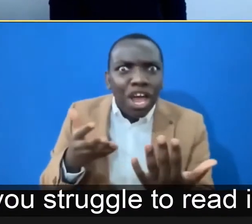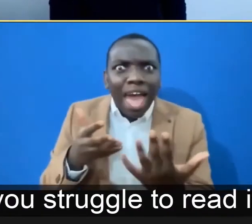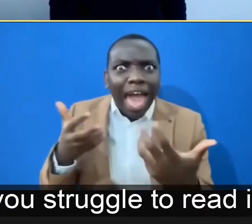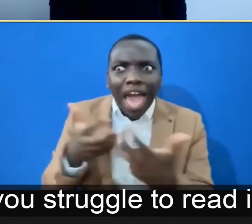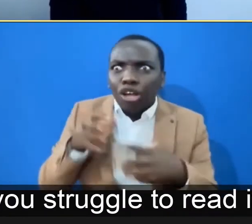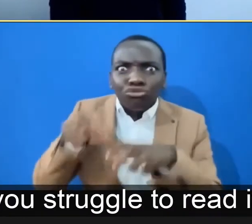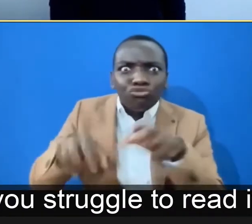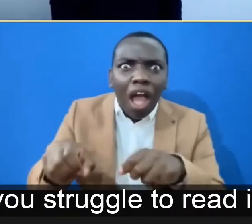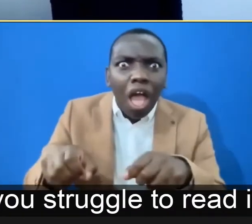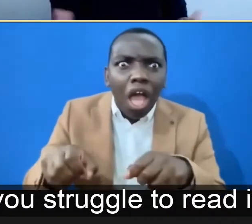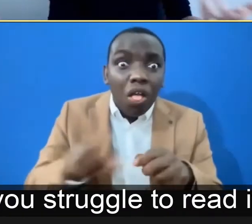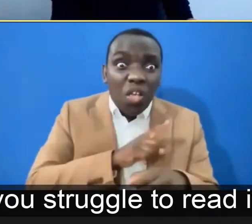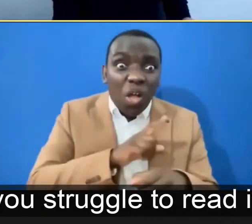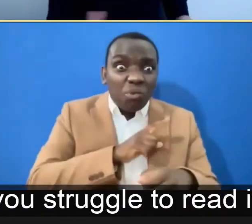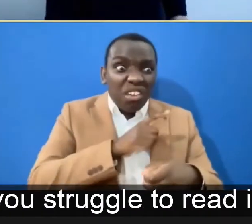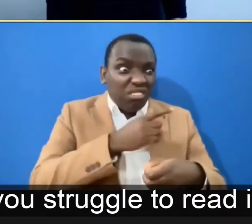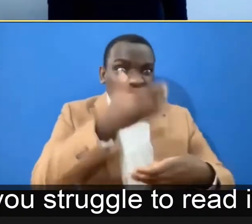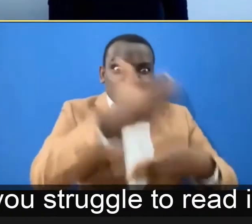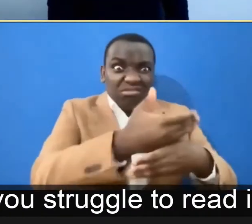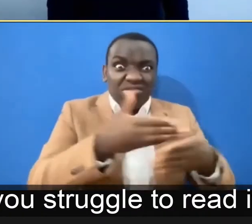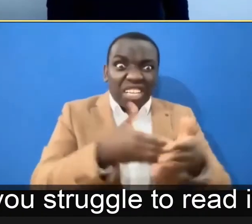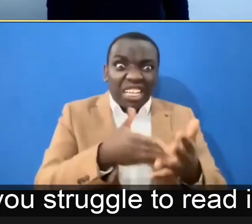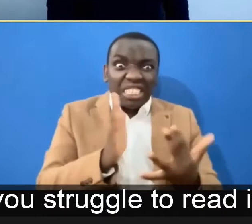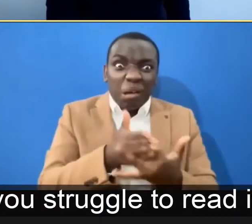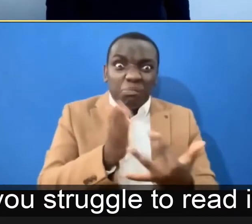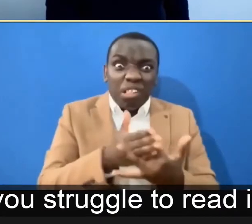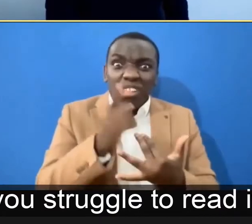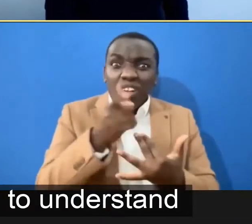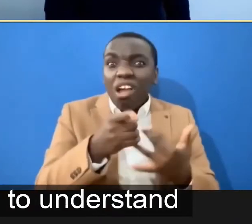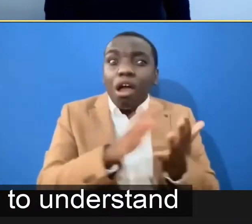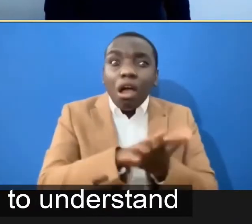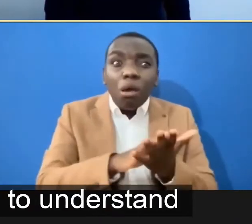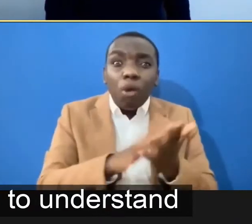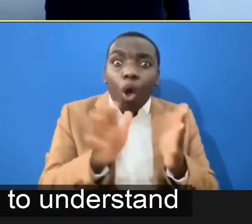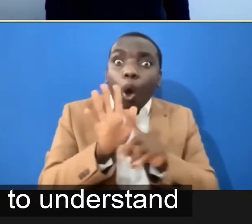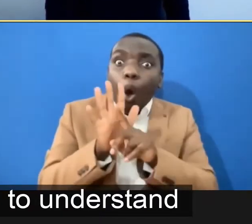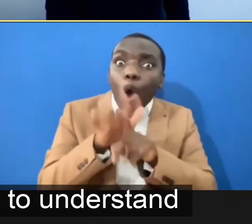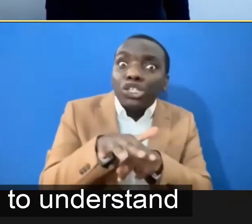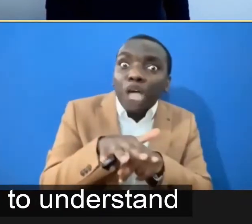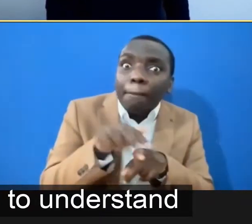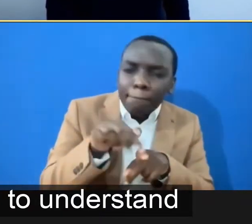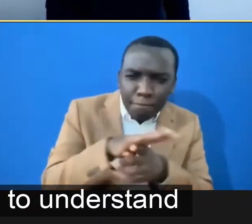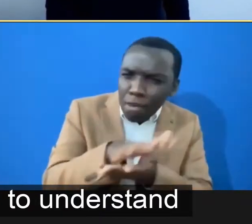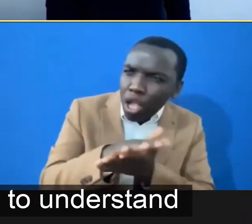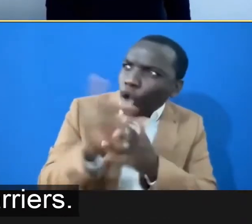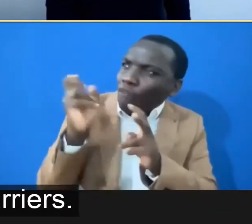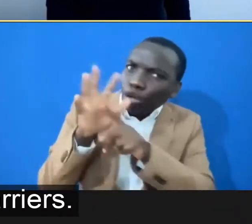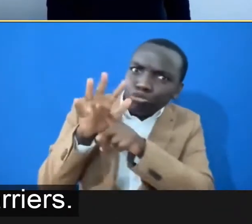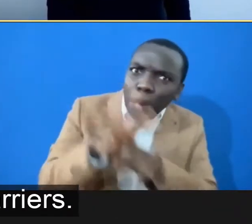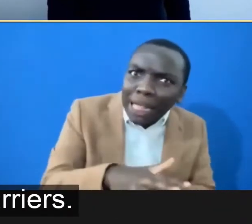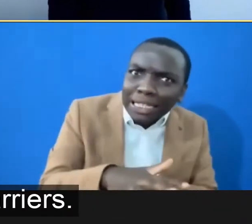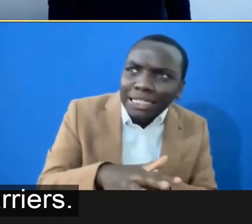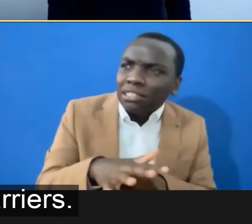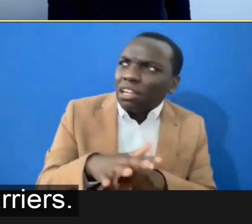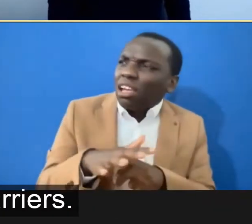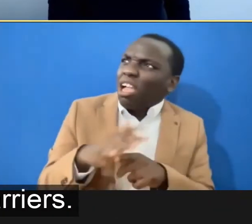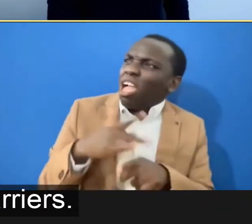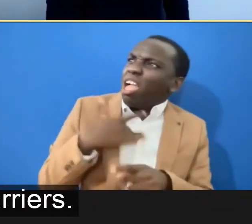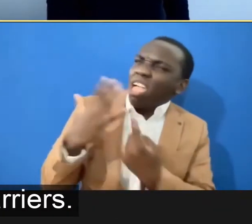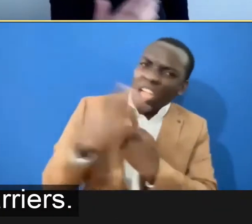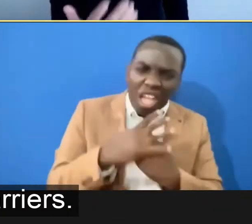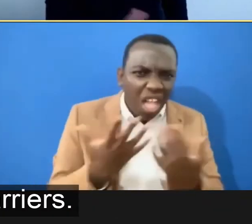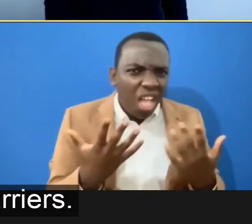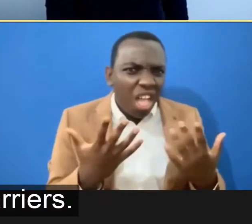is not your first language and you struggle to read it, it will be very difficult for you to understand it. And this